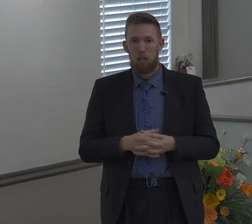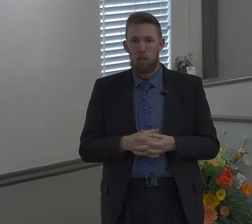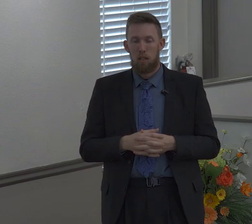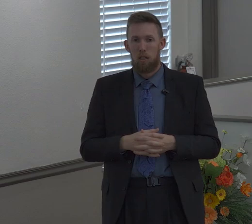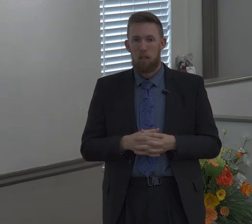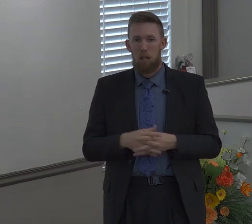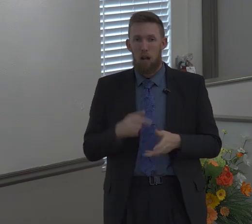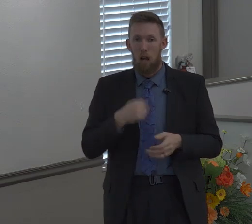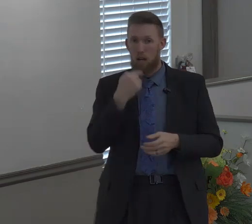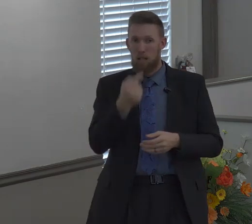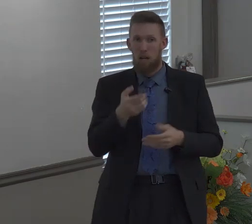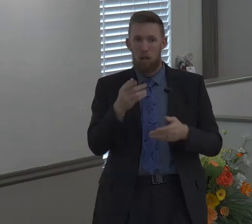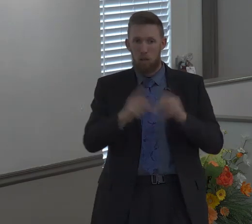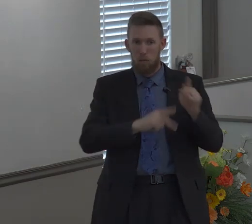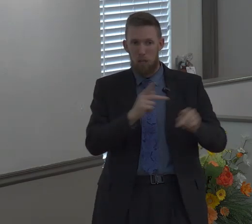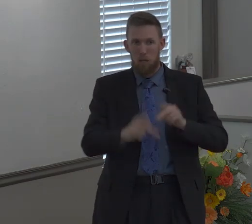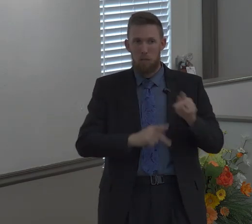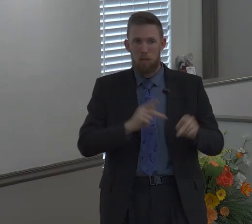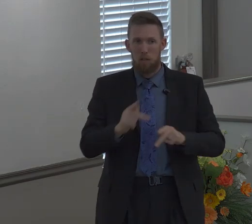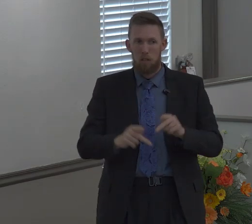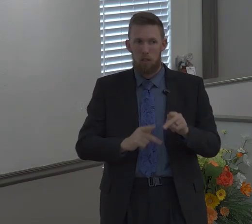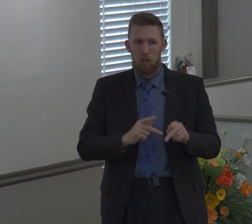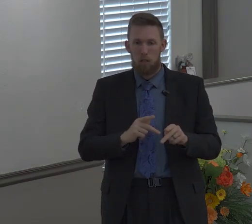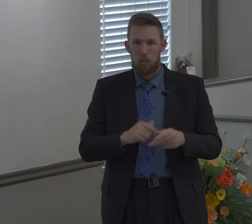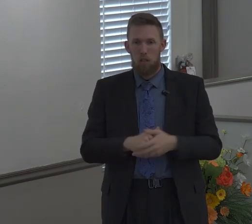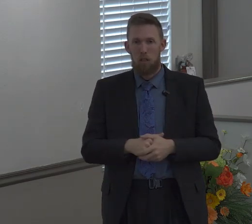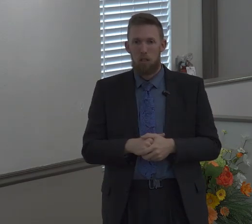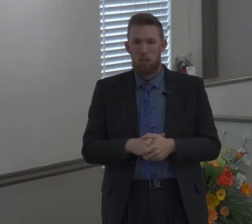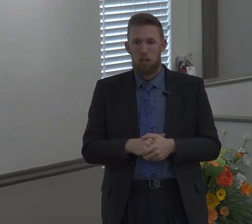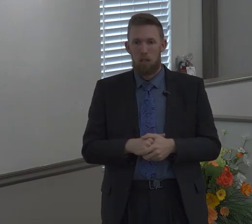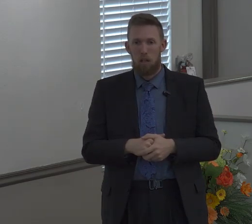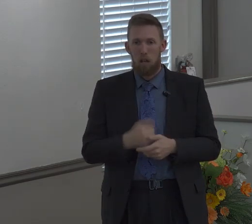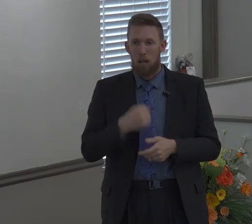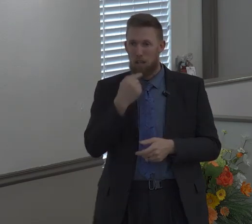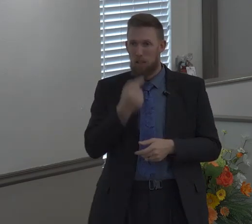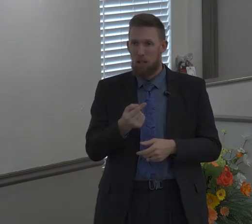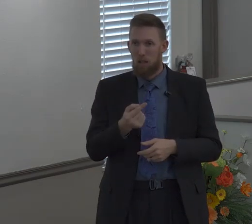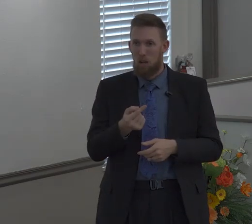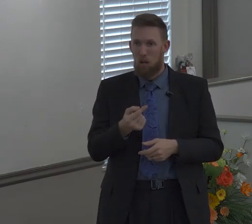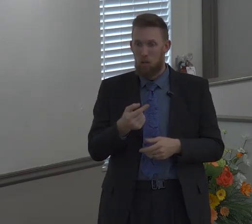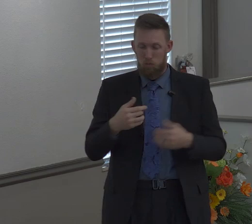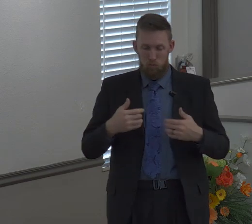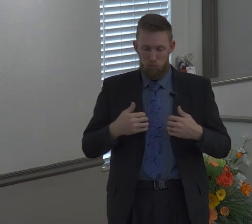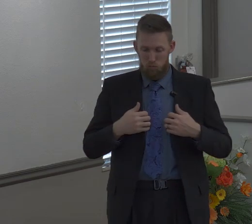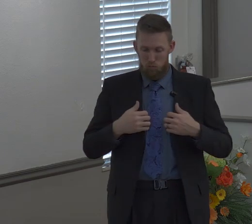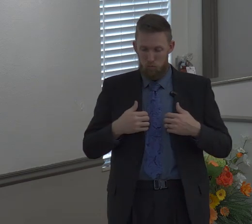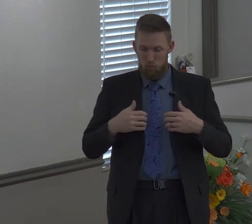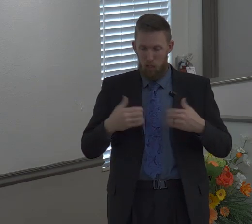I tell people, listen, hey, just wear whatever you'd wear to your daughter's wedding.